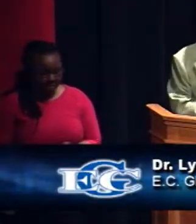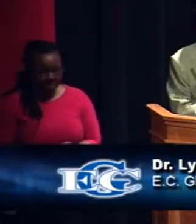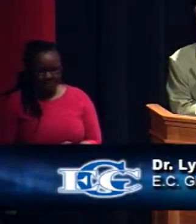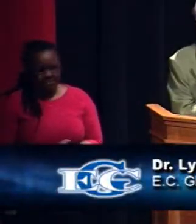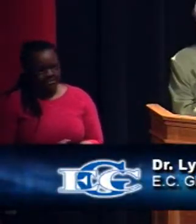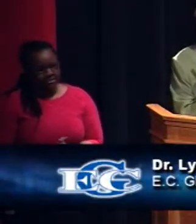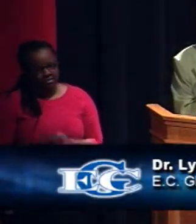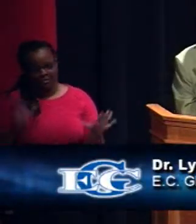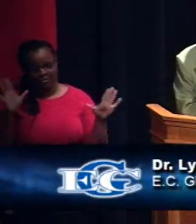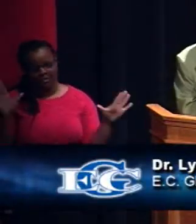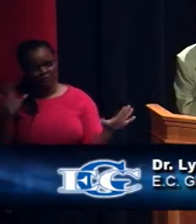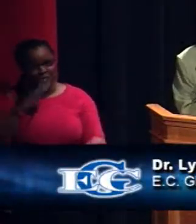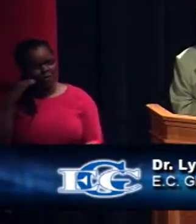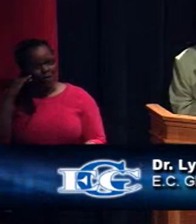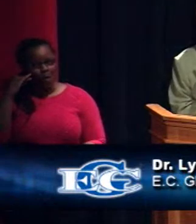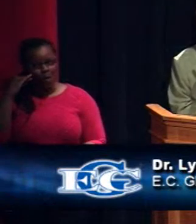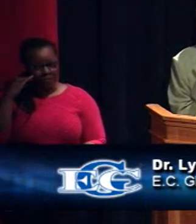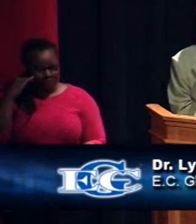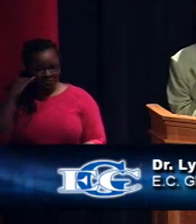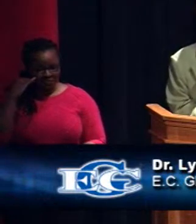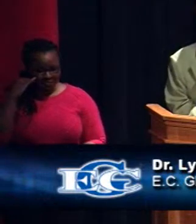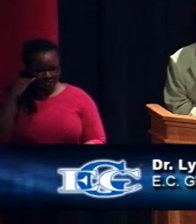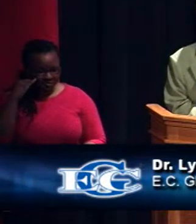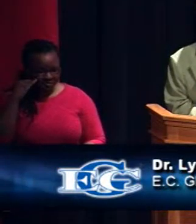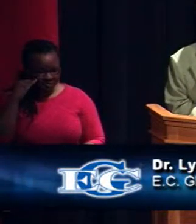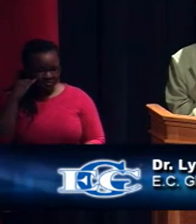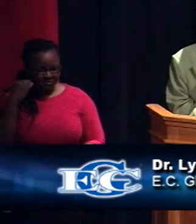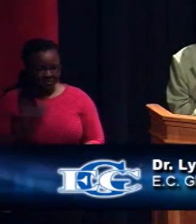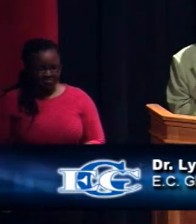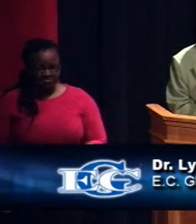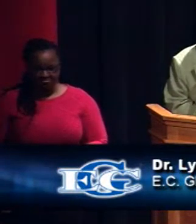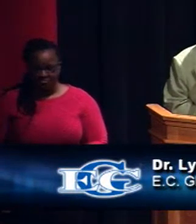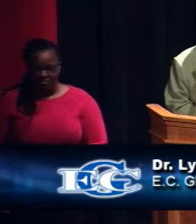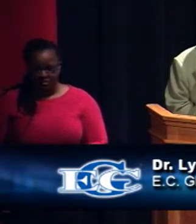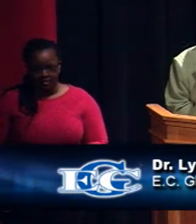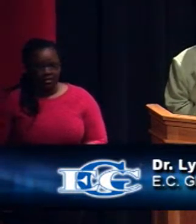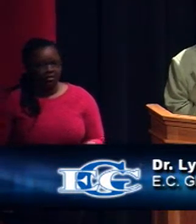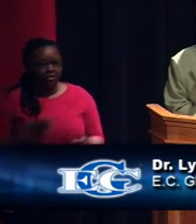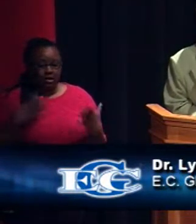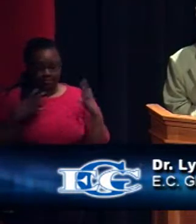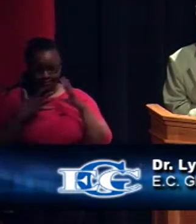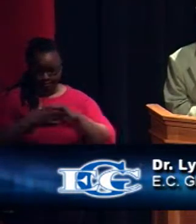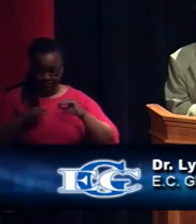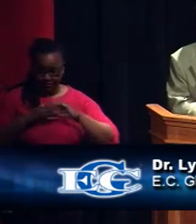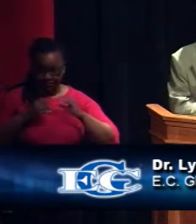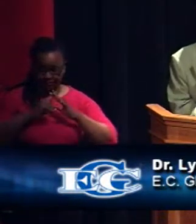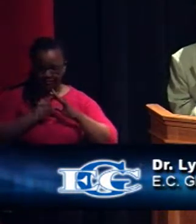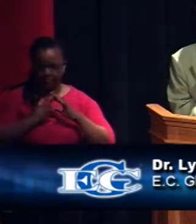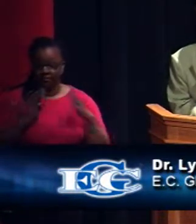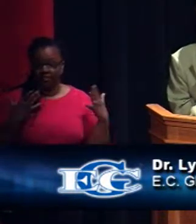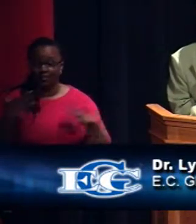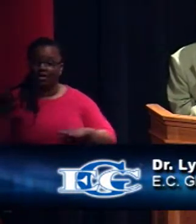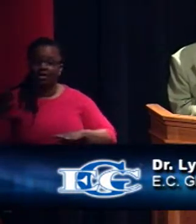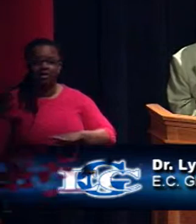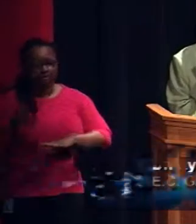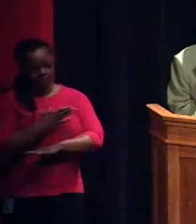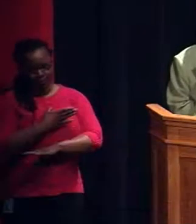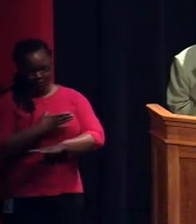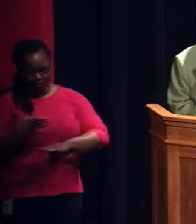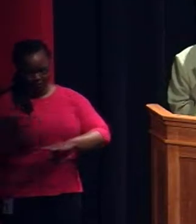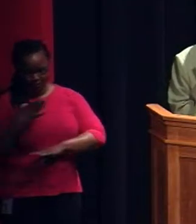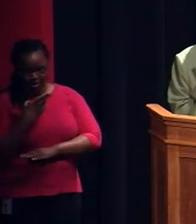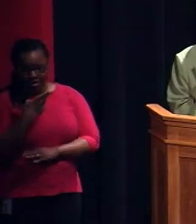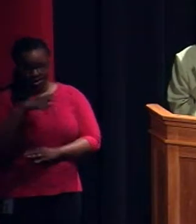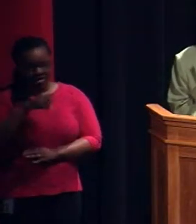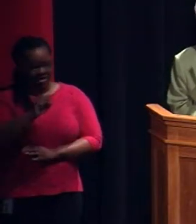It's great to be home. And I'll open my remarks by singing for you our